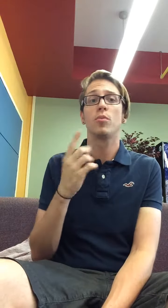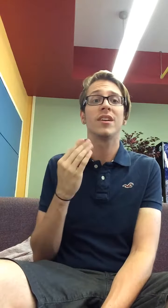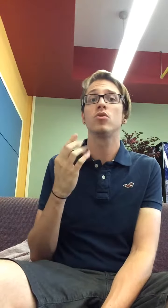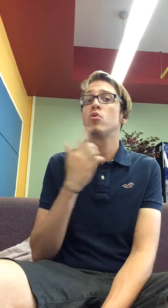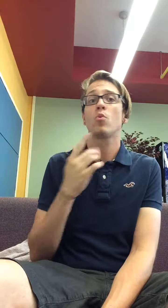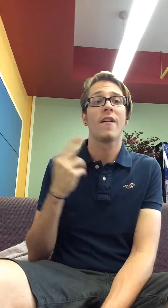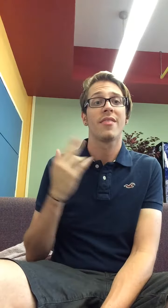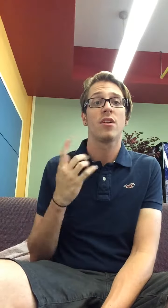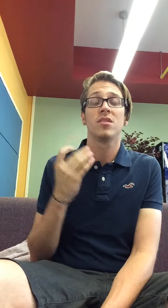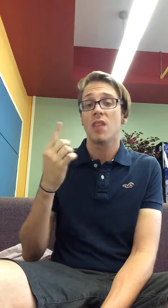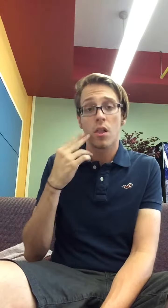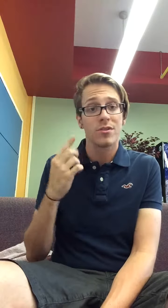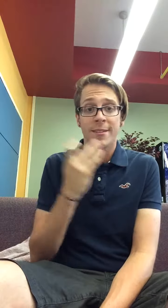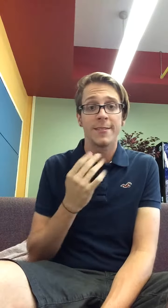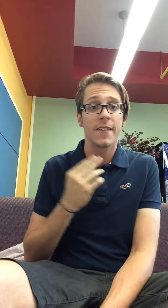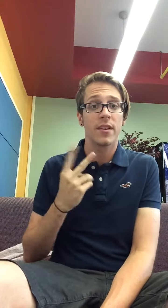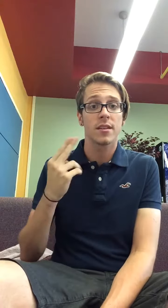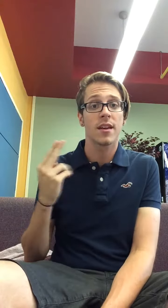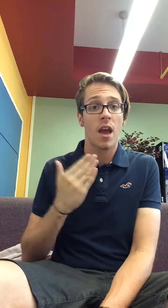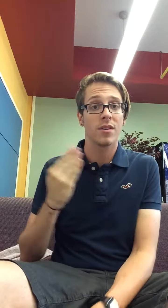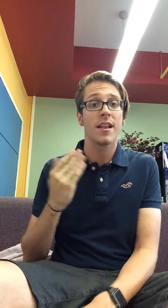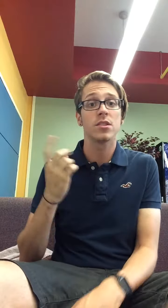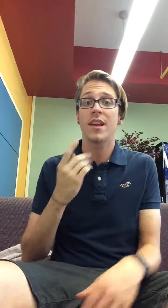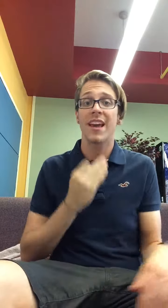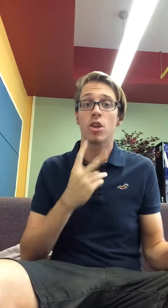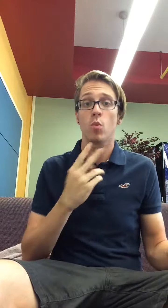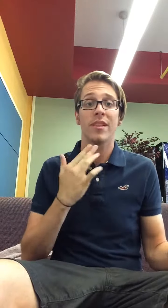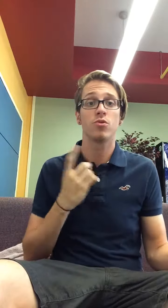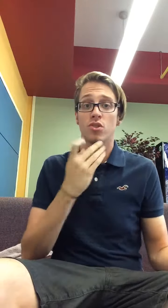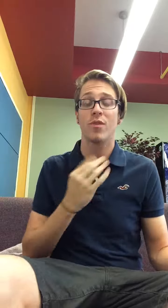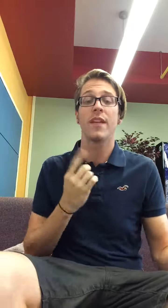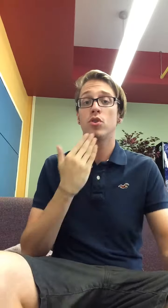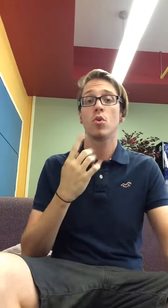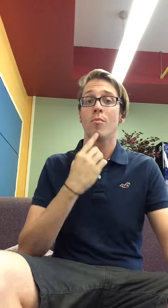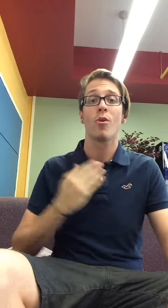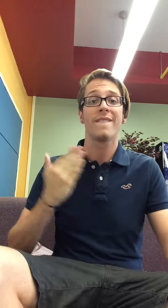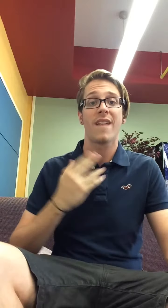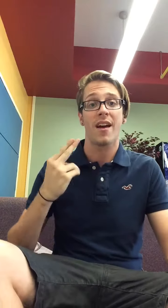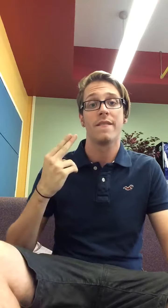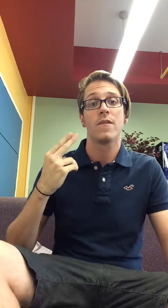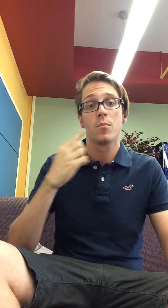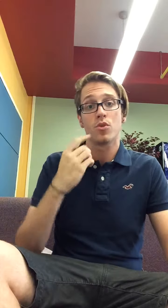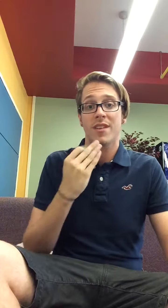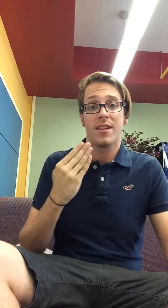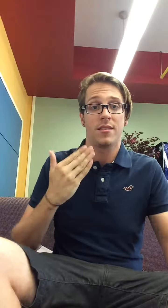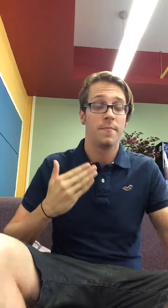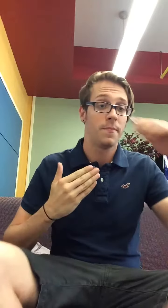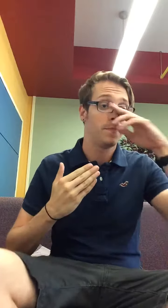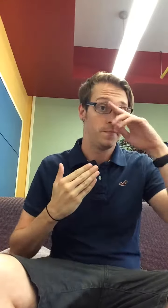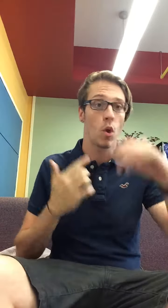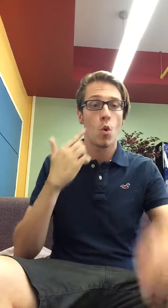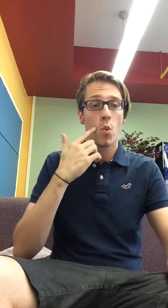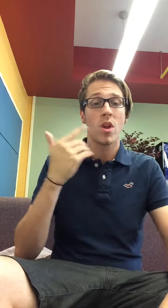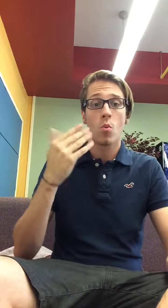into a savings account, and it has an annual interest rate of 2.5%. Now, we want to calculate the amount